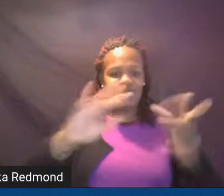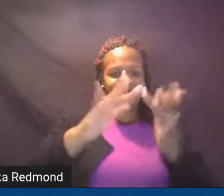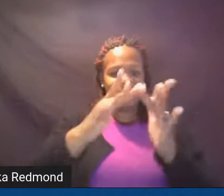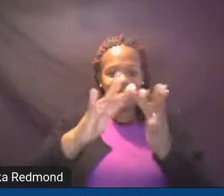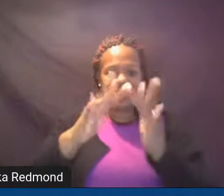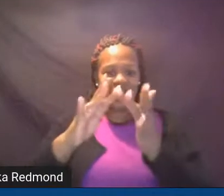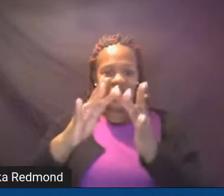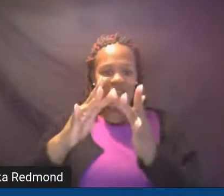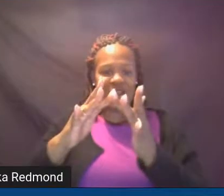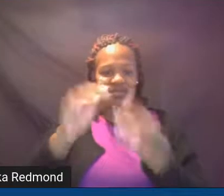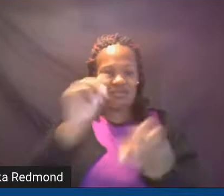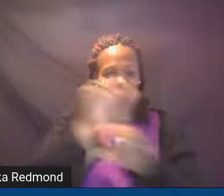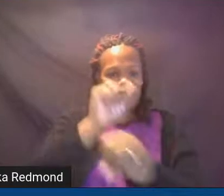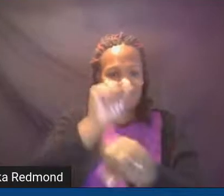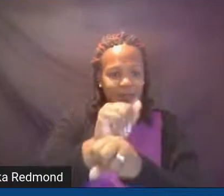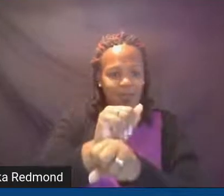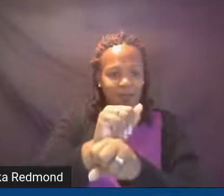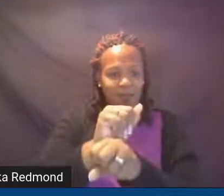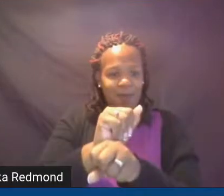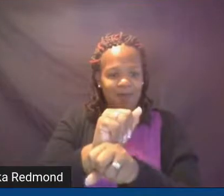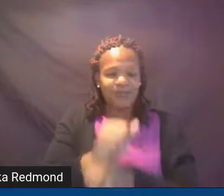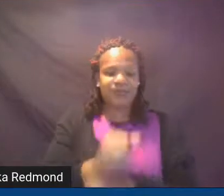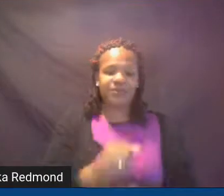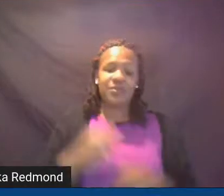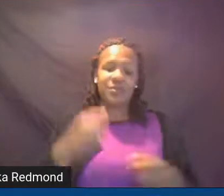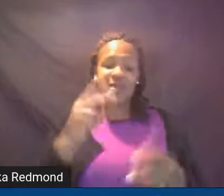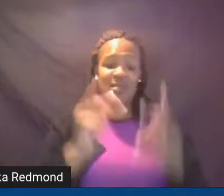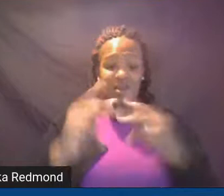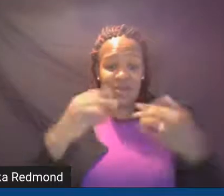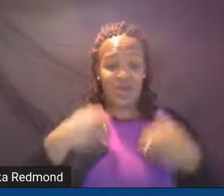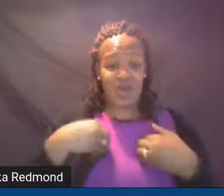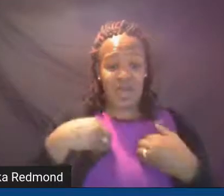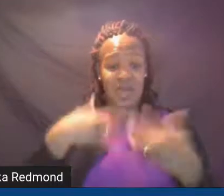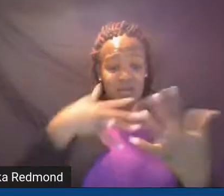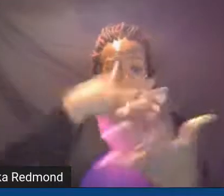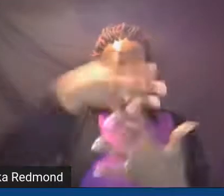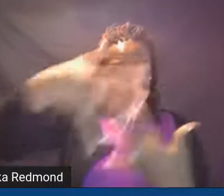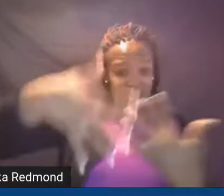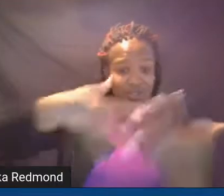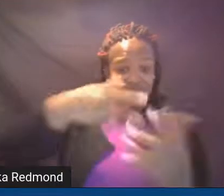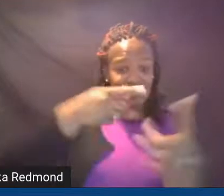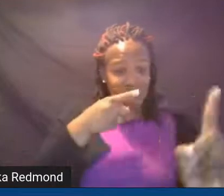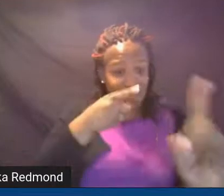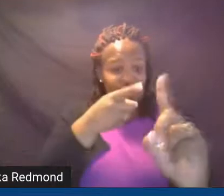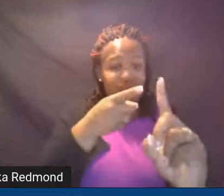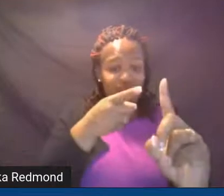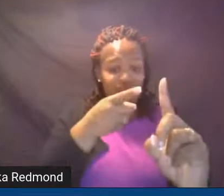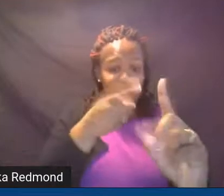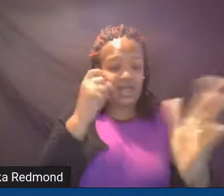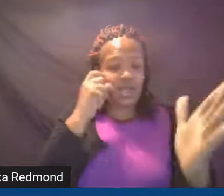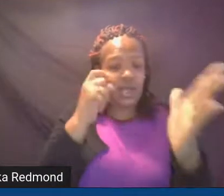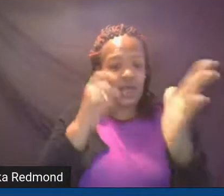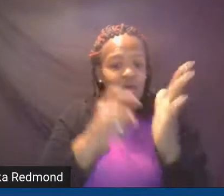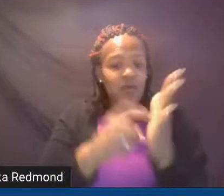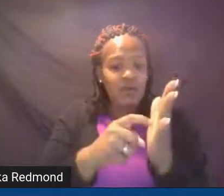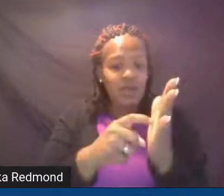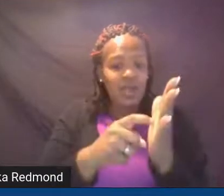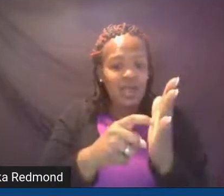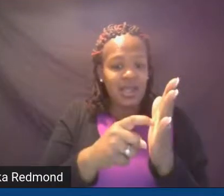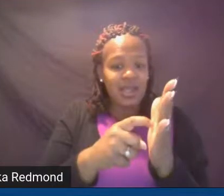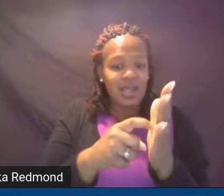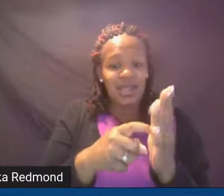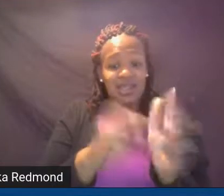unique ability to pursue business goals and social goals. And recognizing that the opportunities that you're able to create and present to the